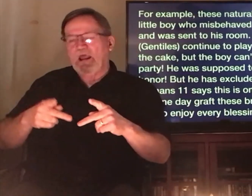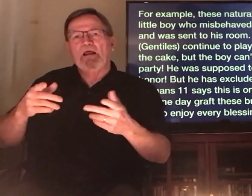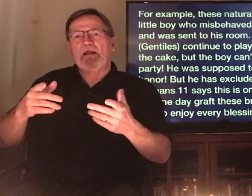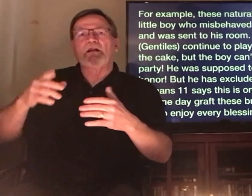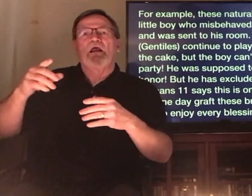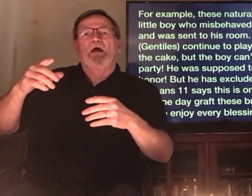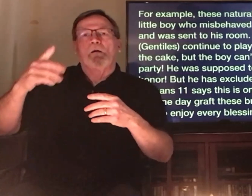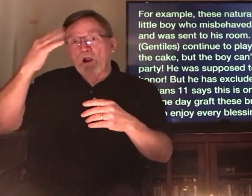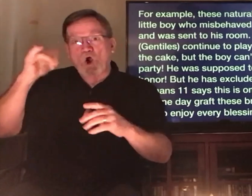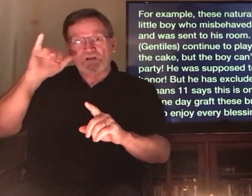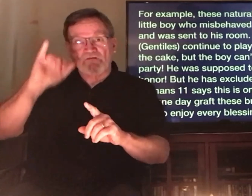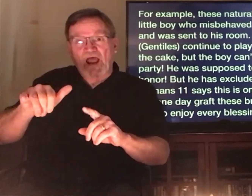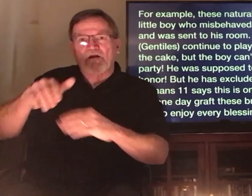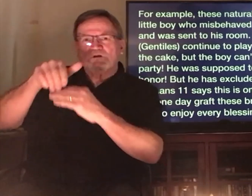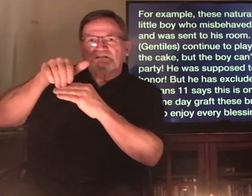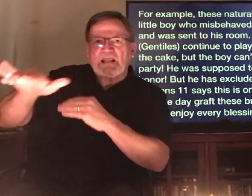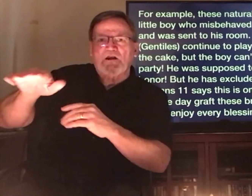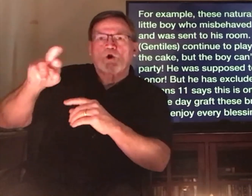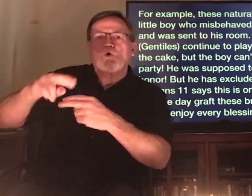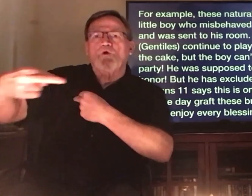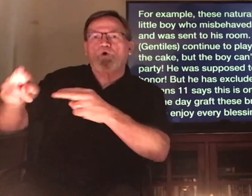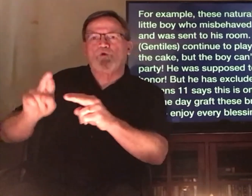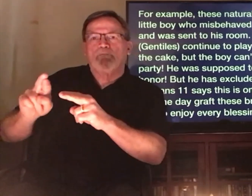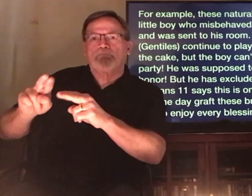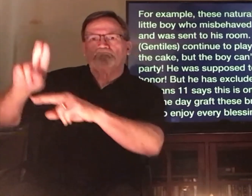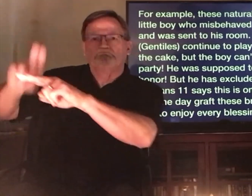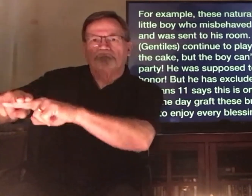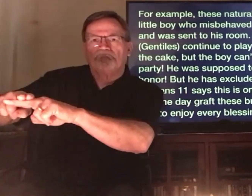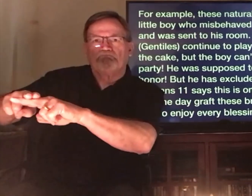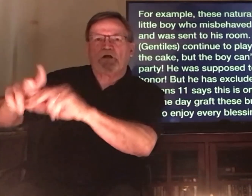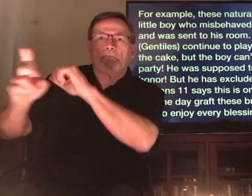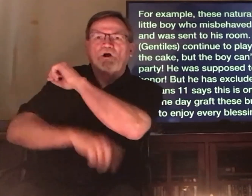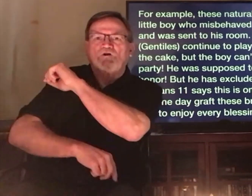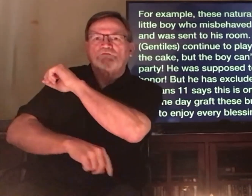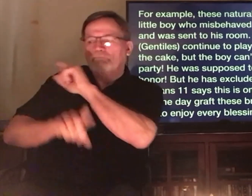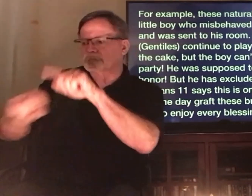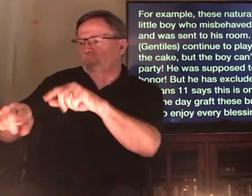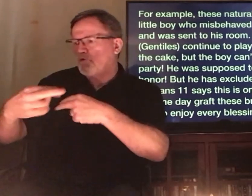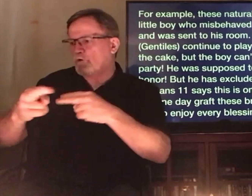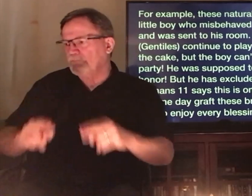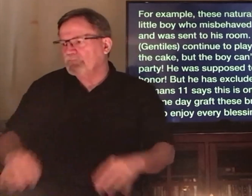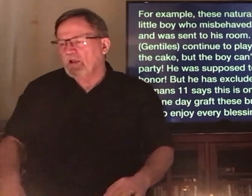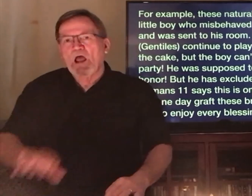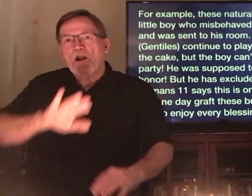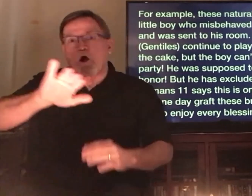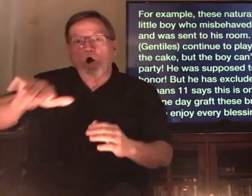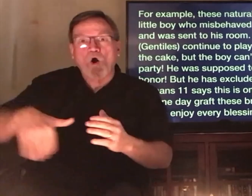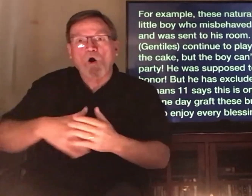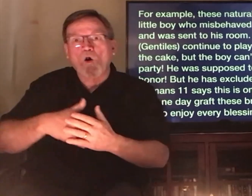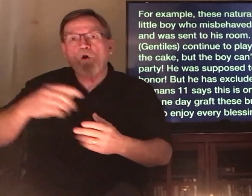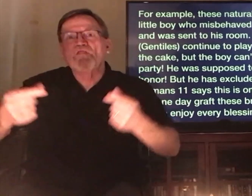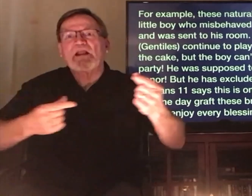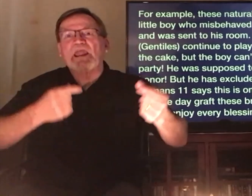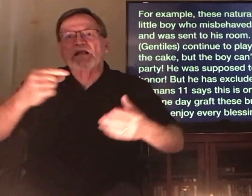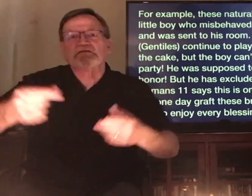rabbinic Judaism. They teach all law and man